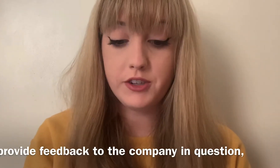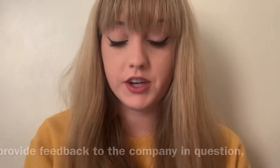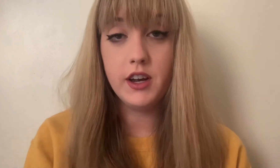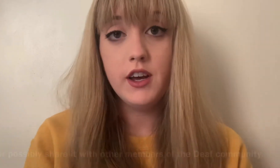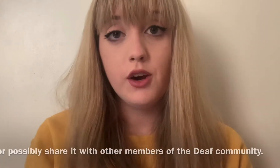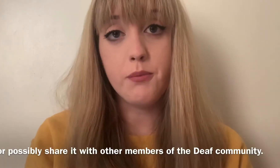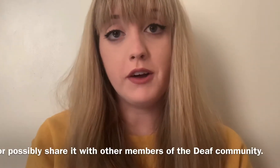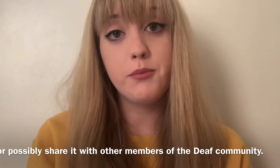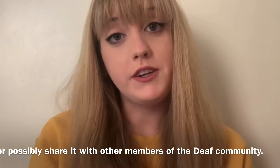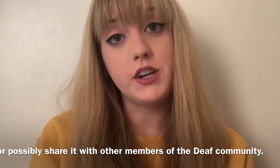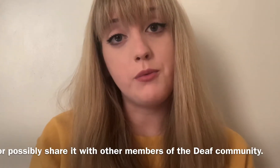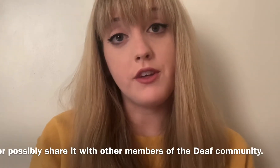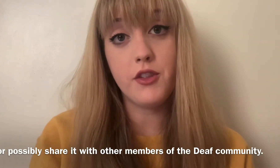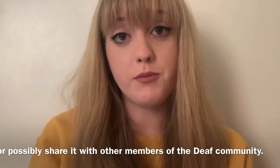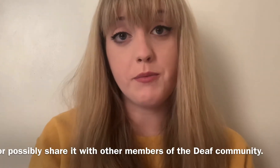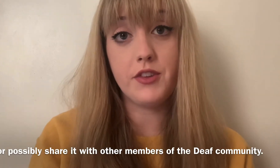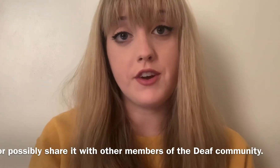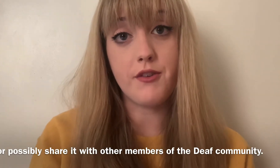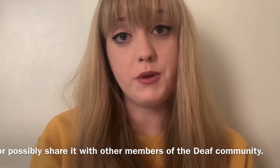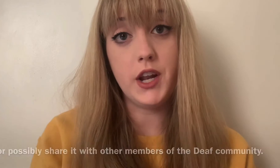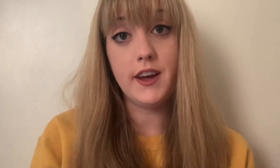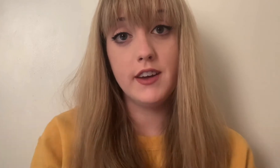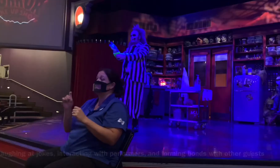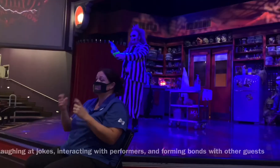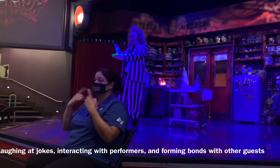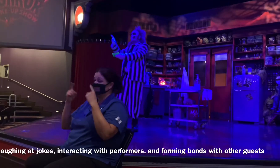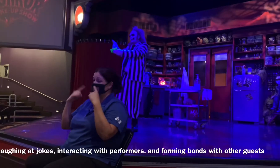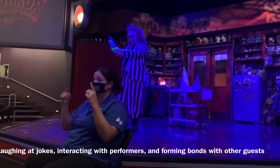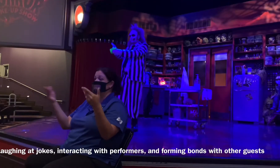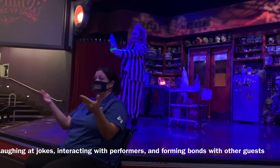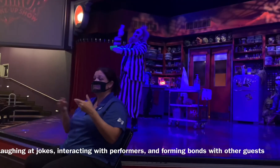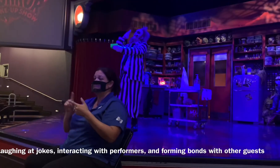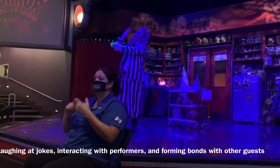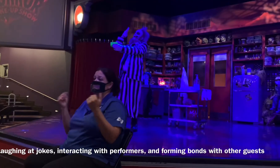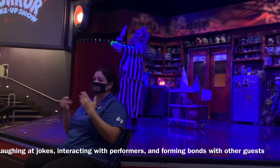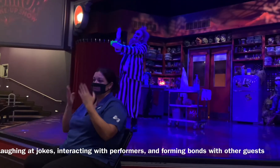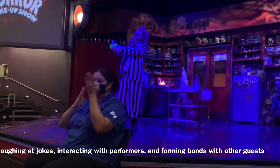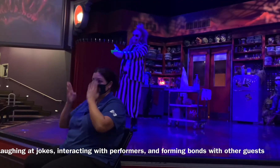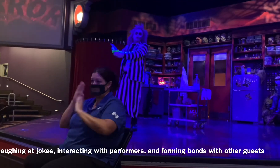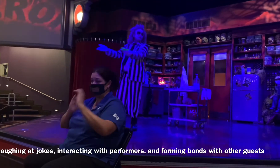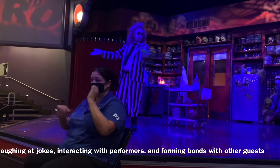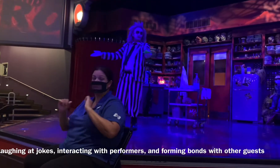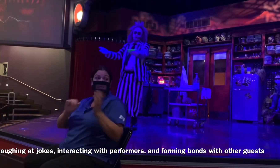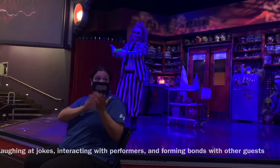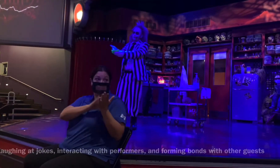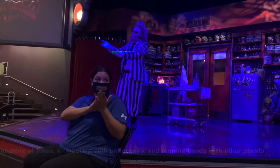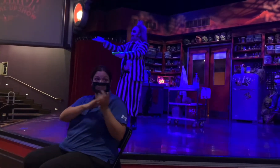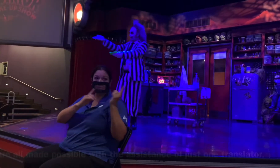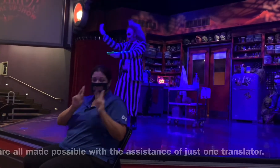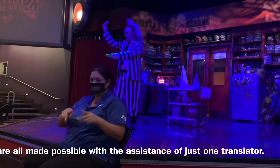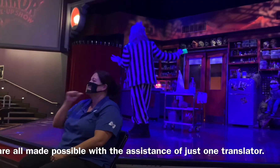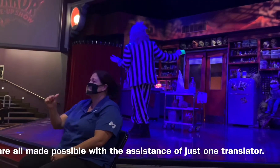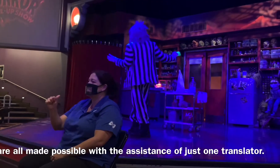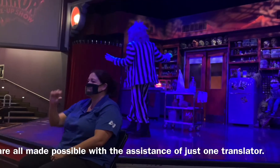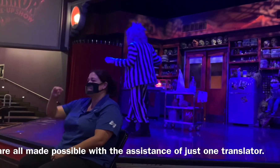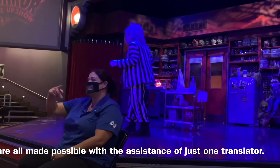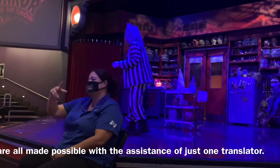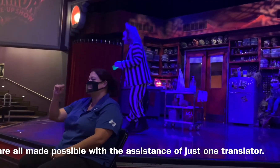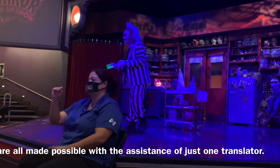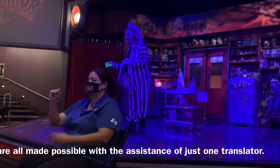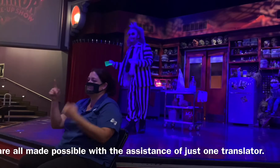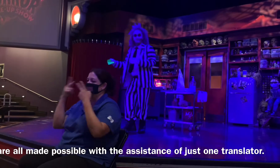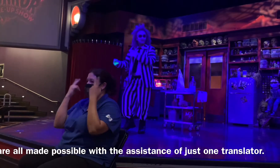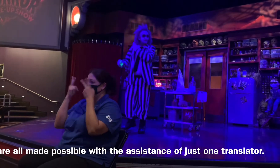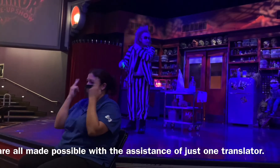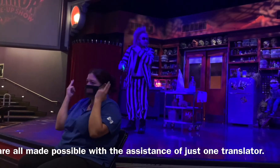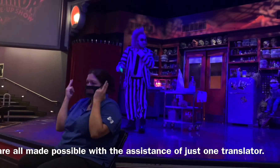company in question or possibly share it with other members of the deaf community laughing at jokes interacting with performers and forming bonds with other guests are all made possible with the